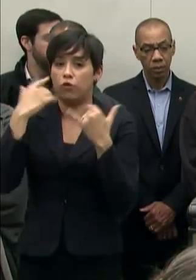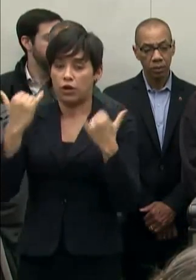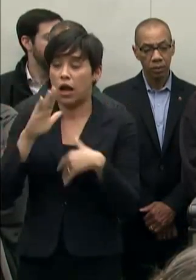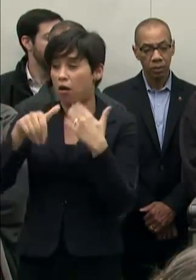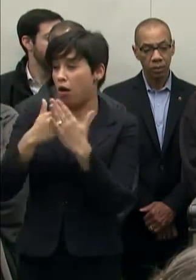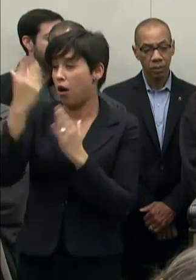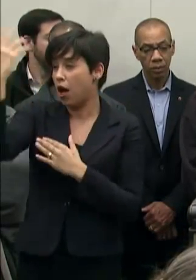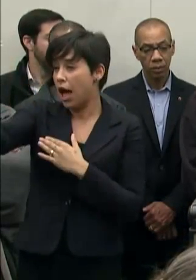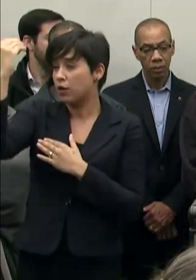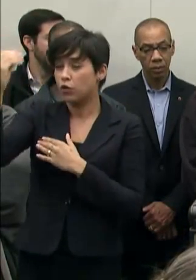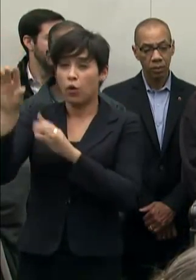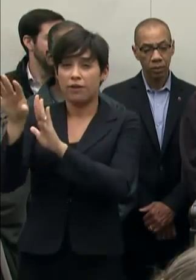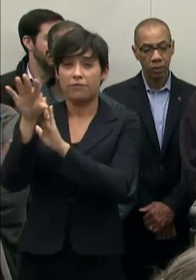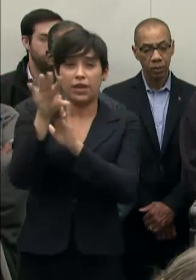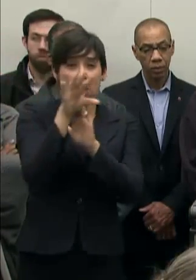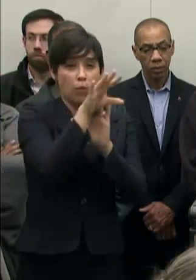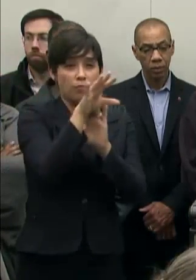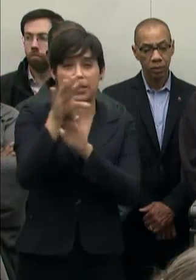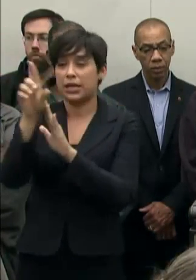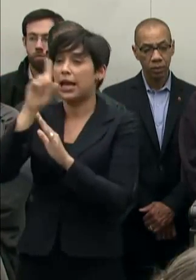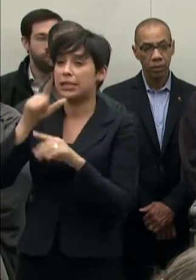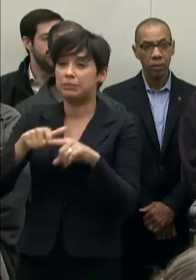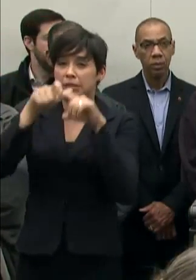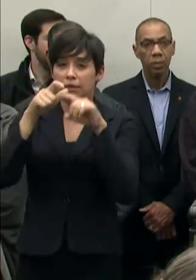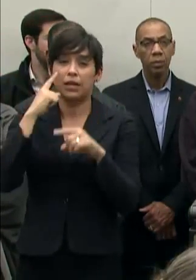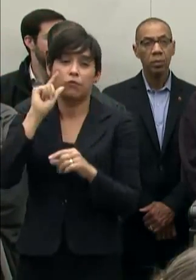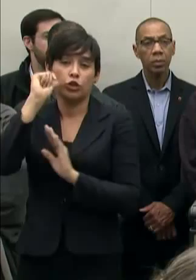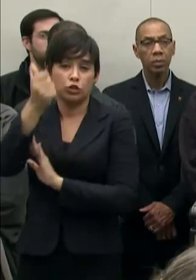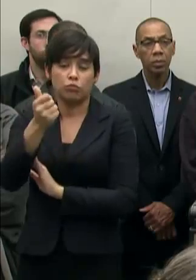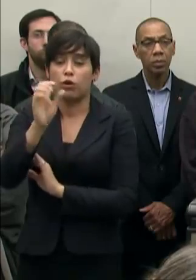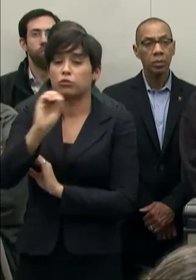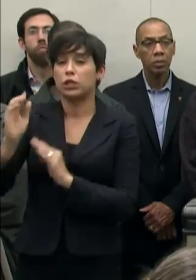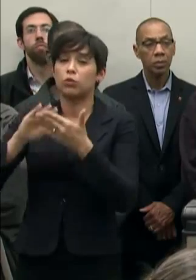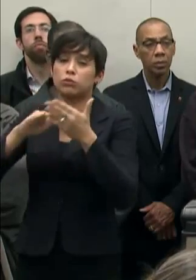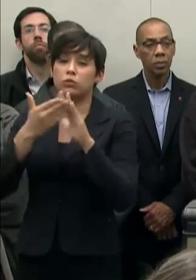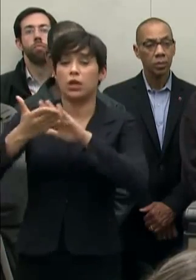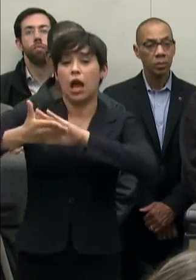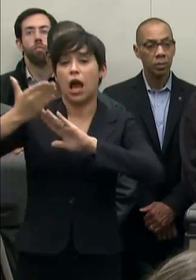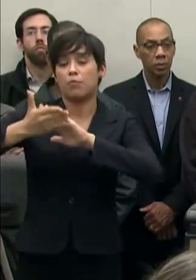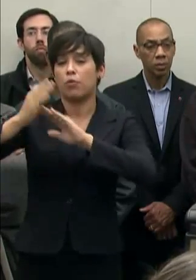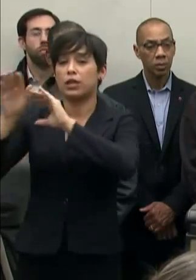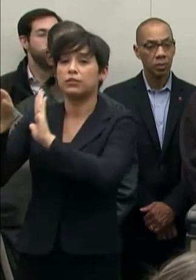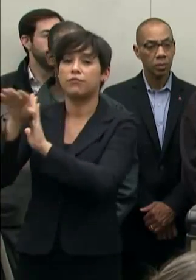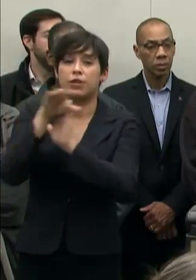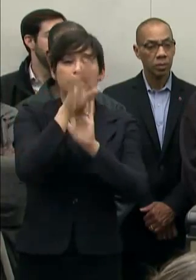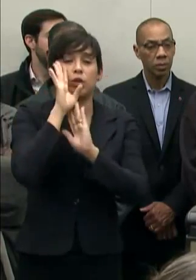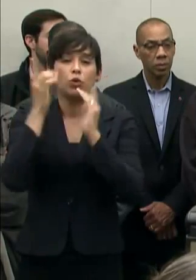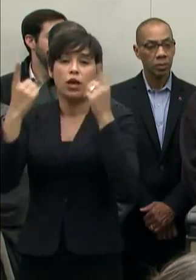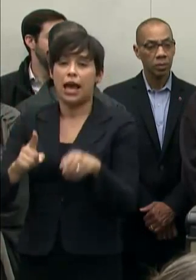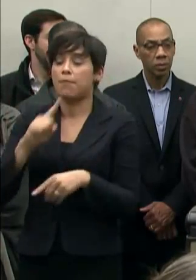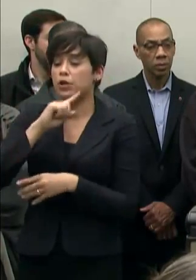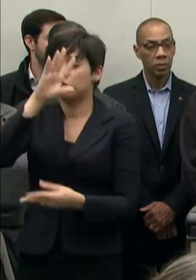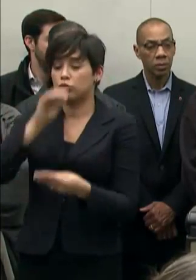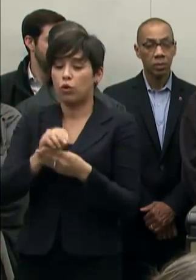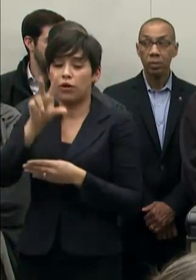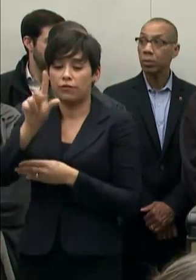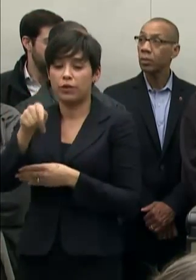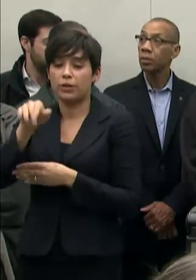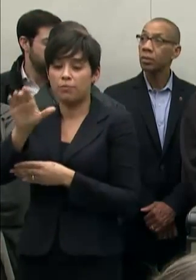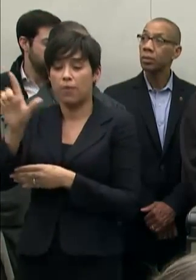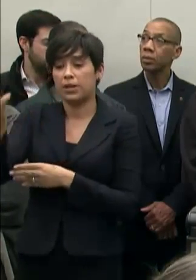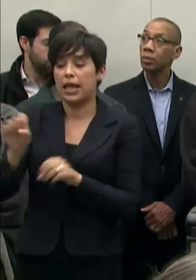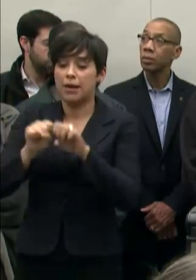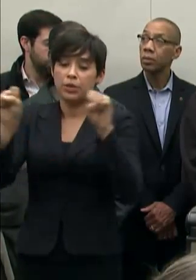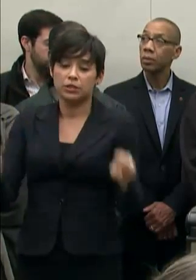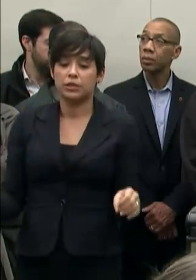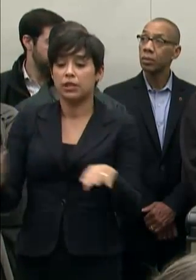are suspended for tomorrow. No city-authorized filming will take place. The 3 public library systems that cover all 5 boroughs